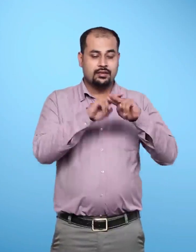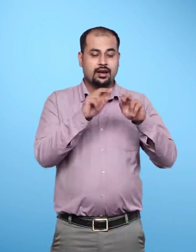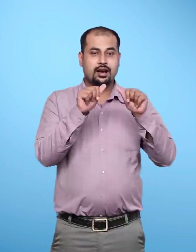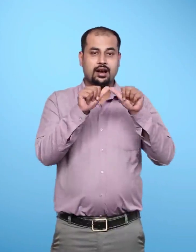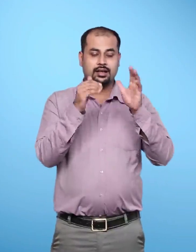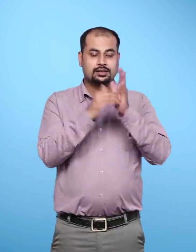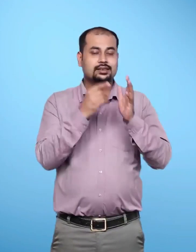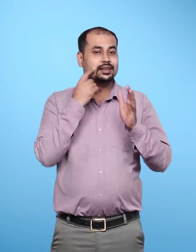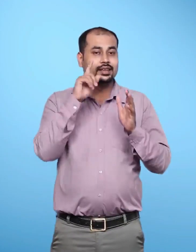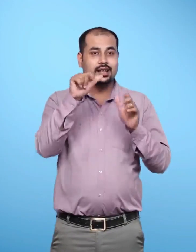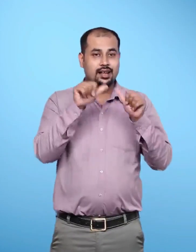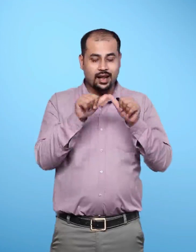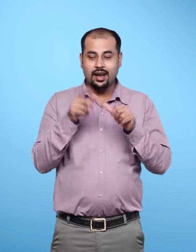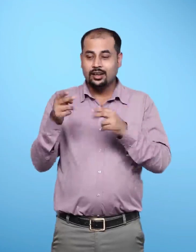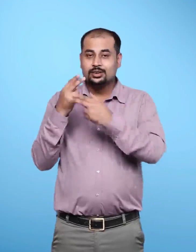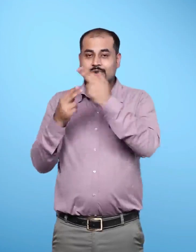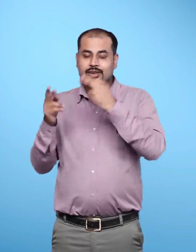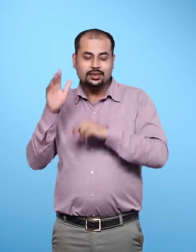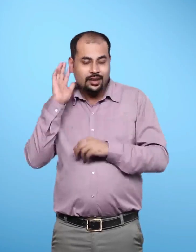Fazila. That sounds very good.